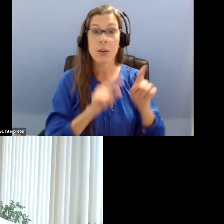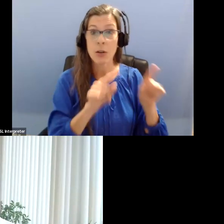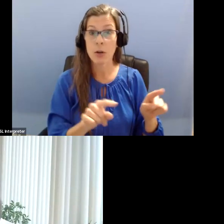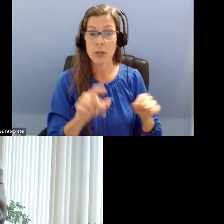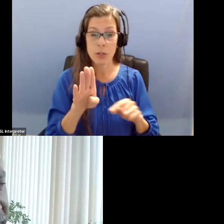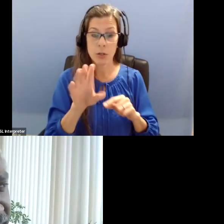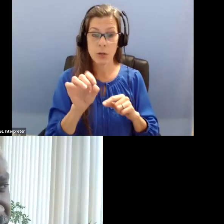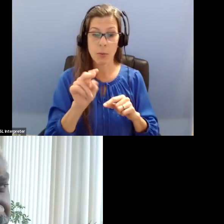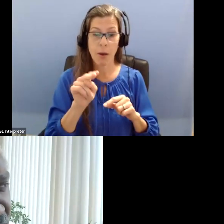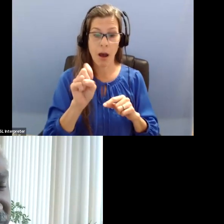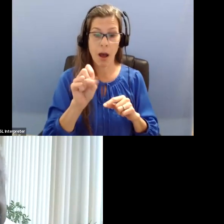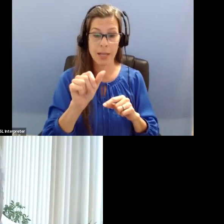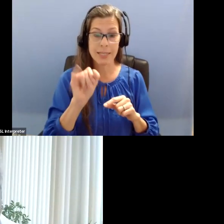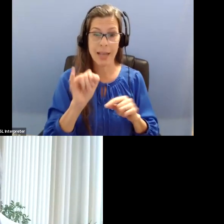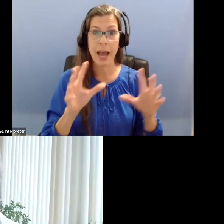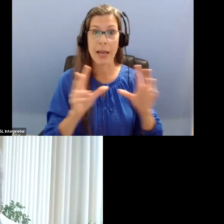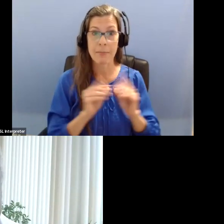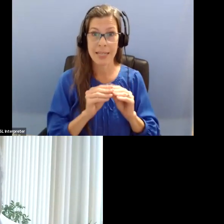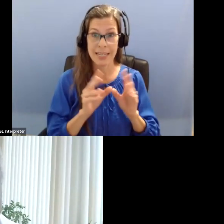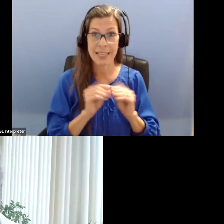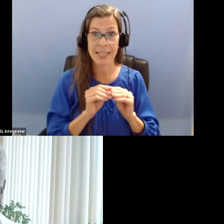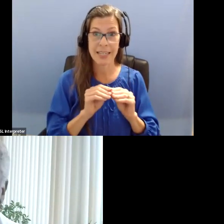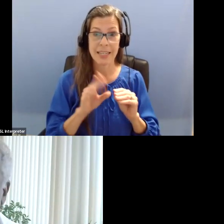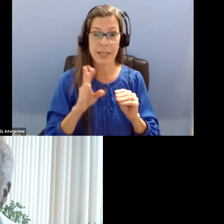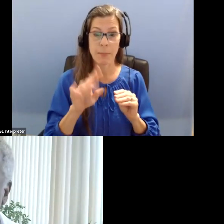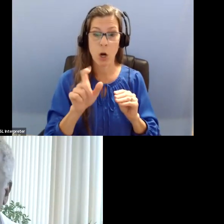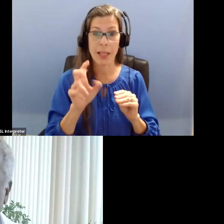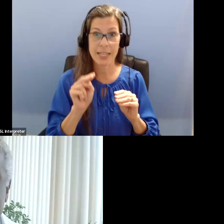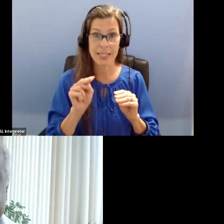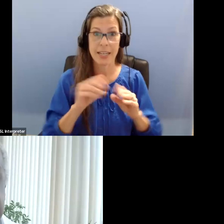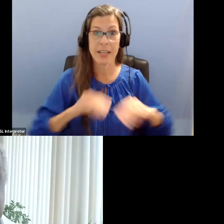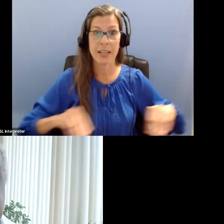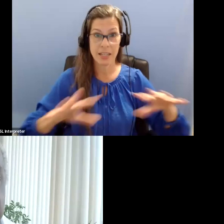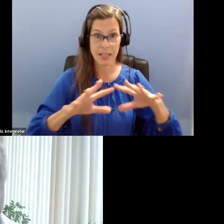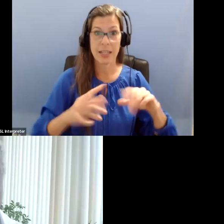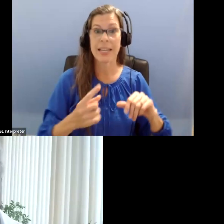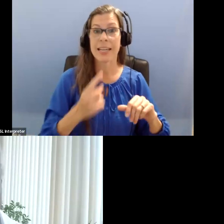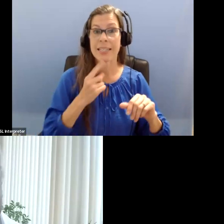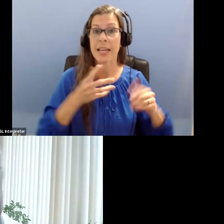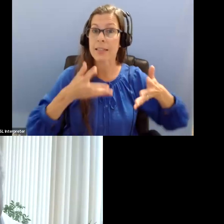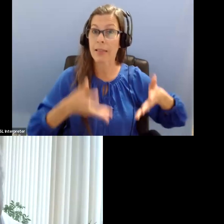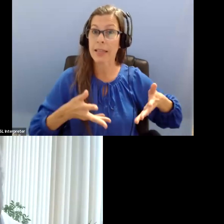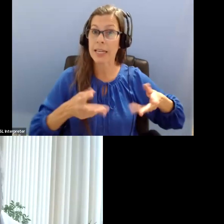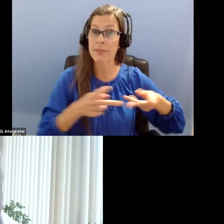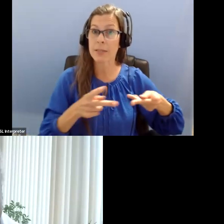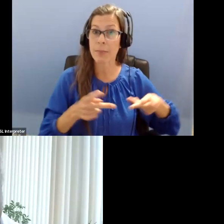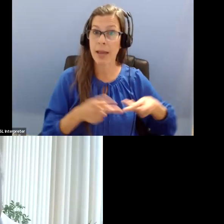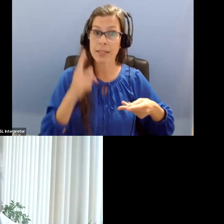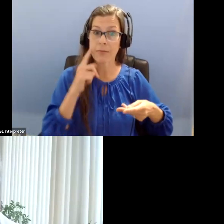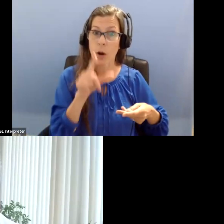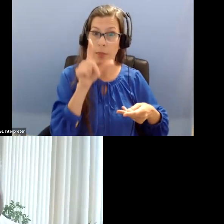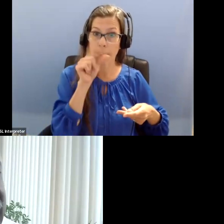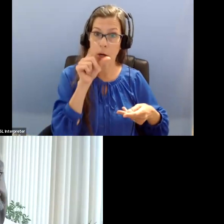Museum, on the Burlington grounds, there's a sign that says, leave space for the birds. And what